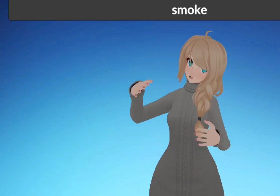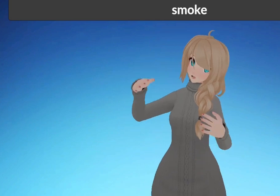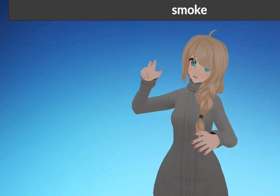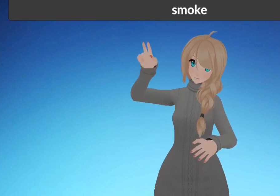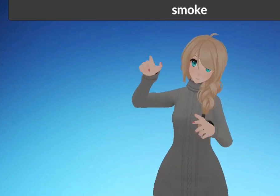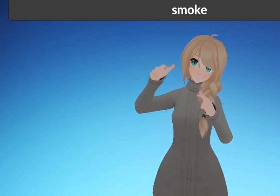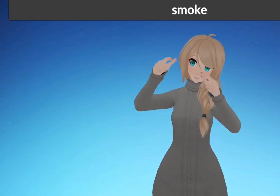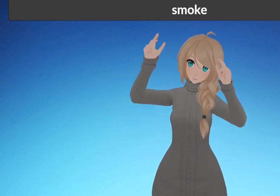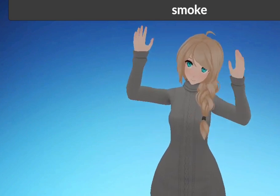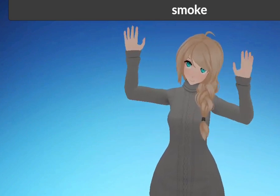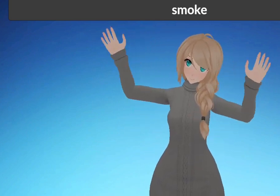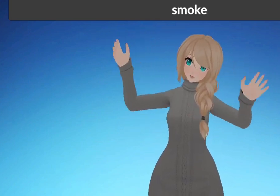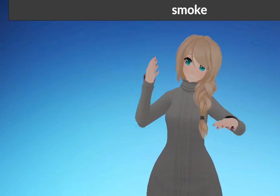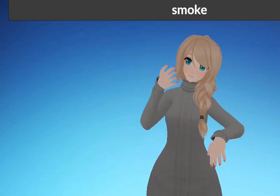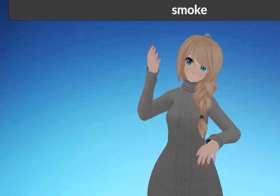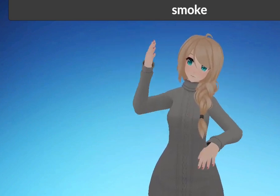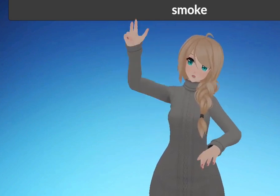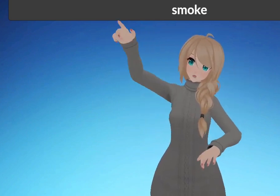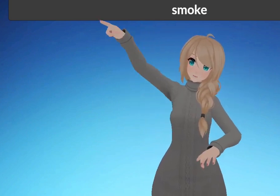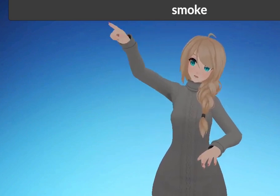Wow, massive smoke over there.